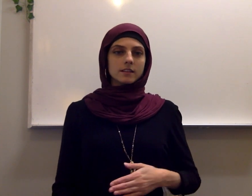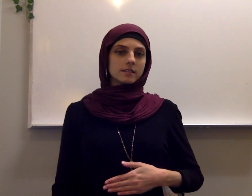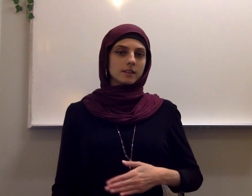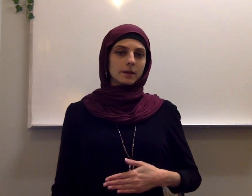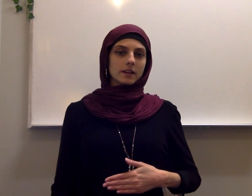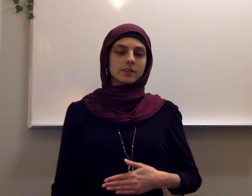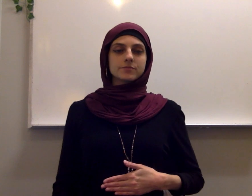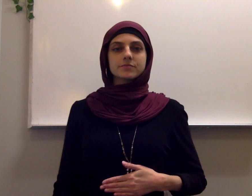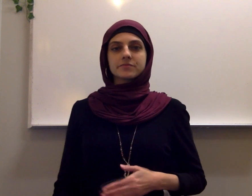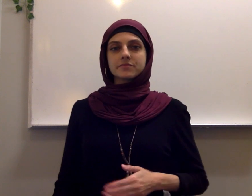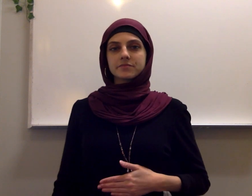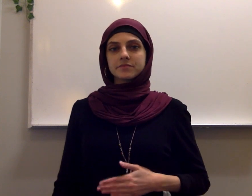stomach.